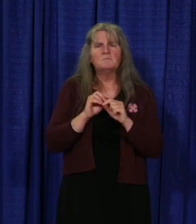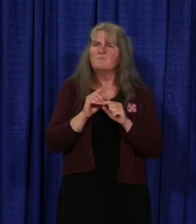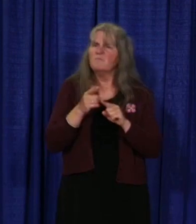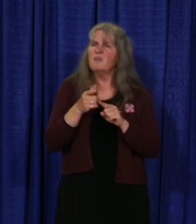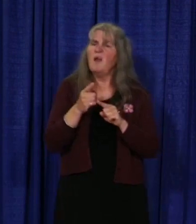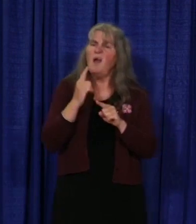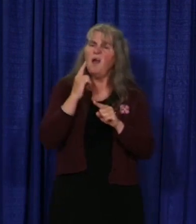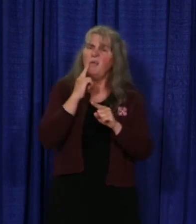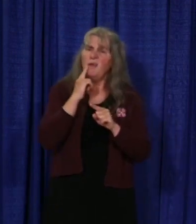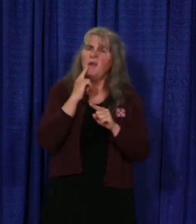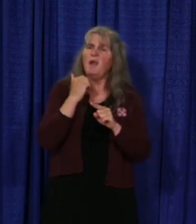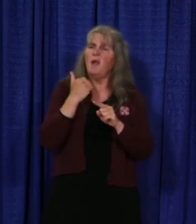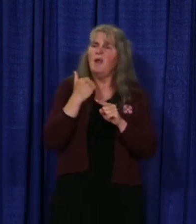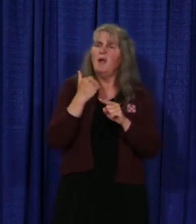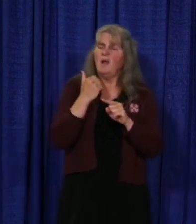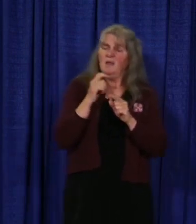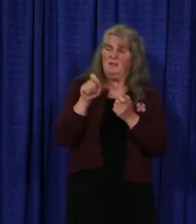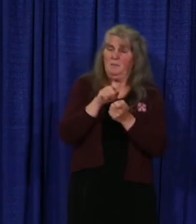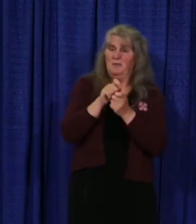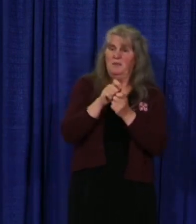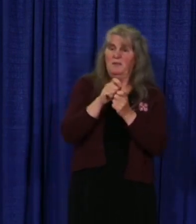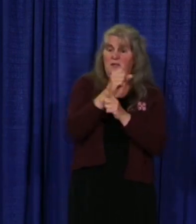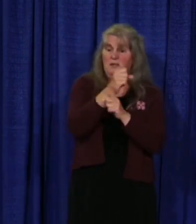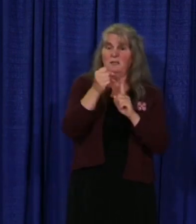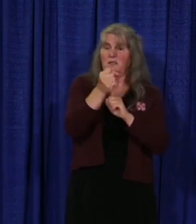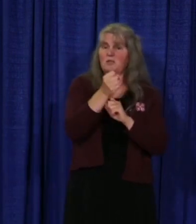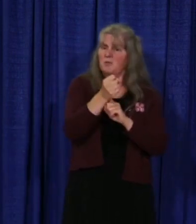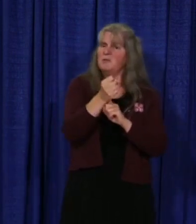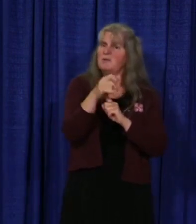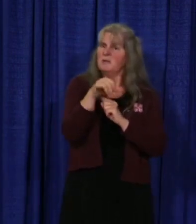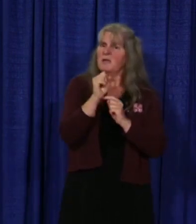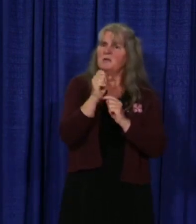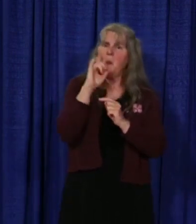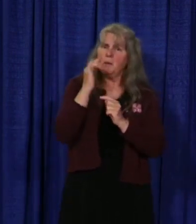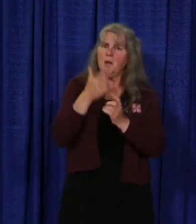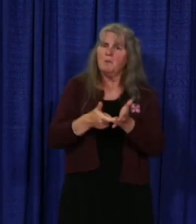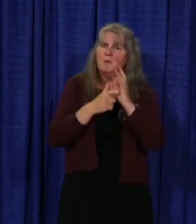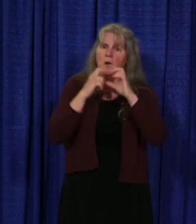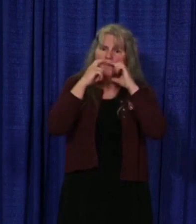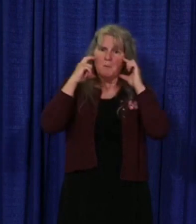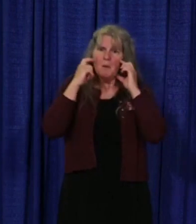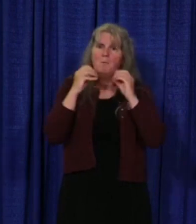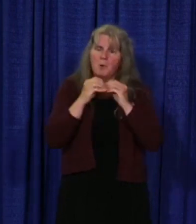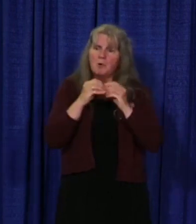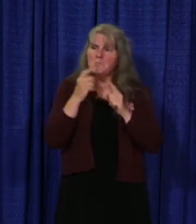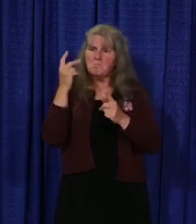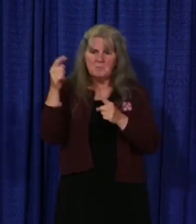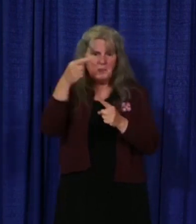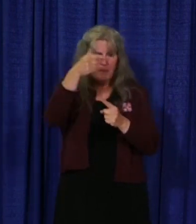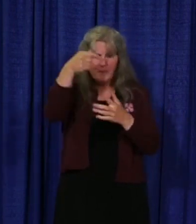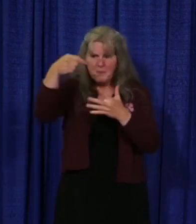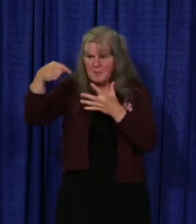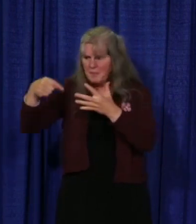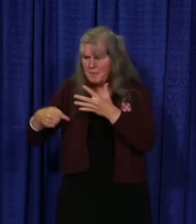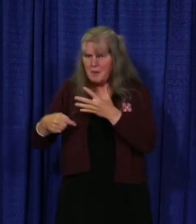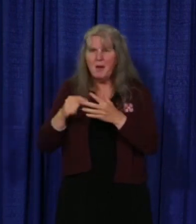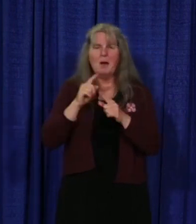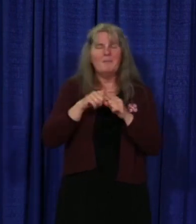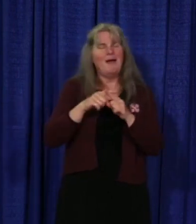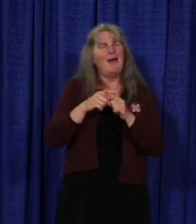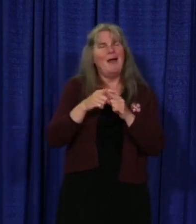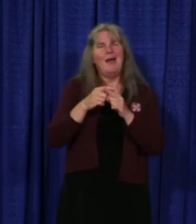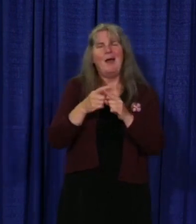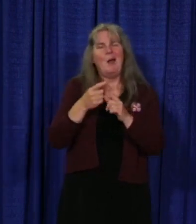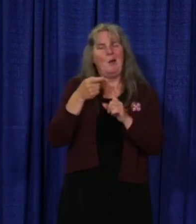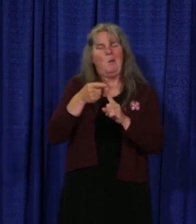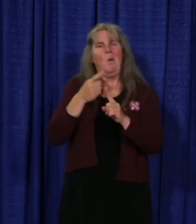place for masks in certain settings, but particularly, again, that emphasis where physical spacing can't